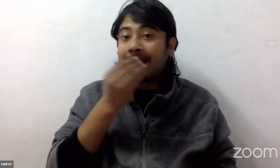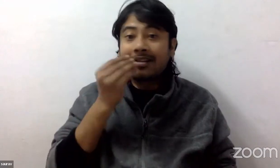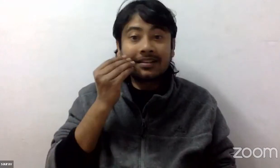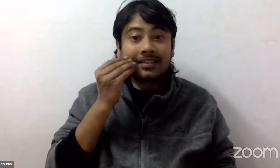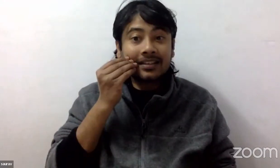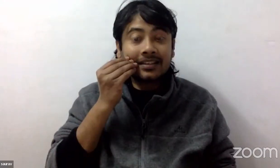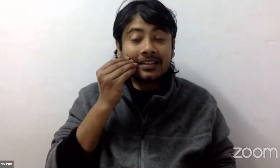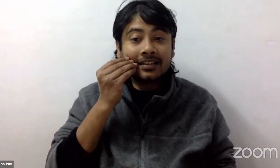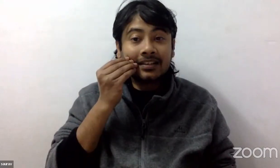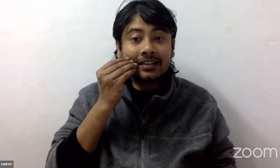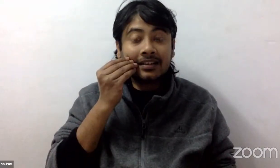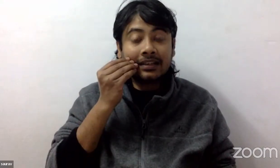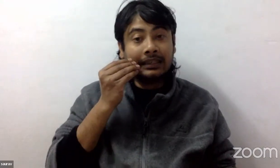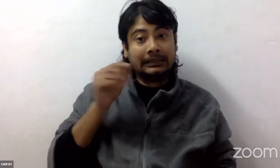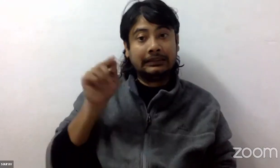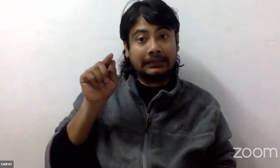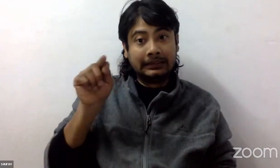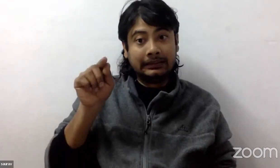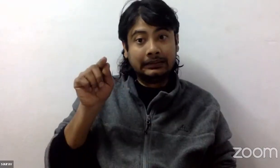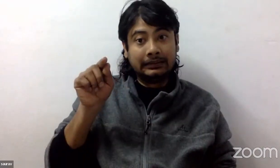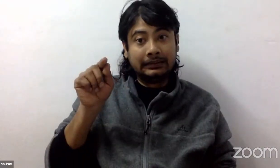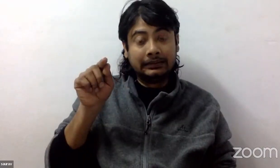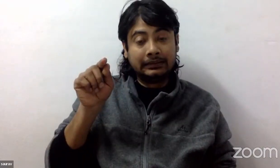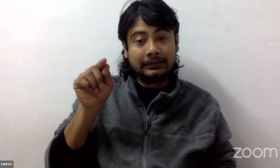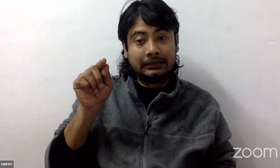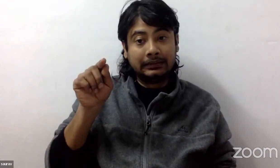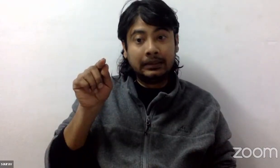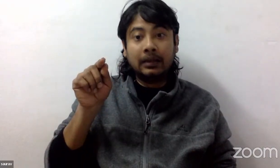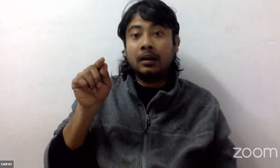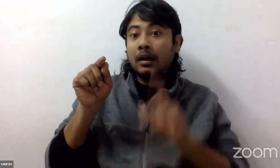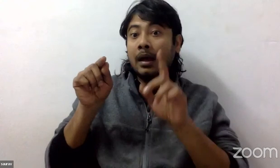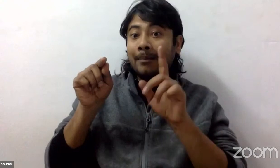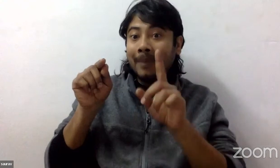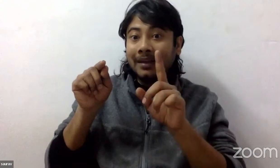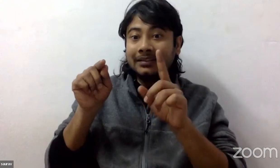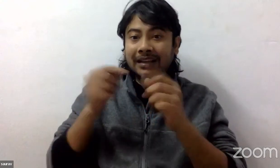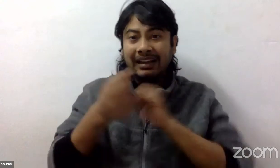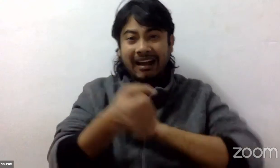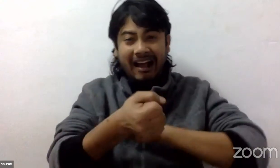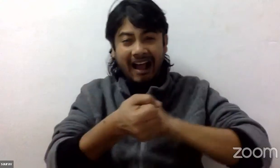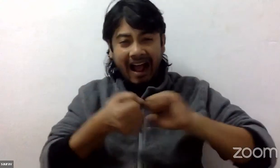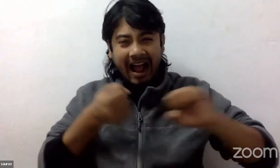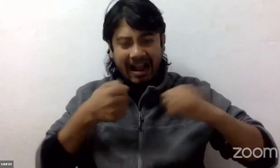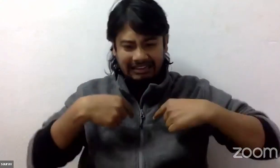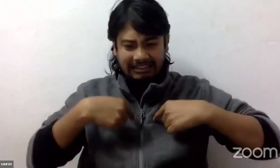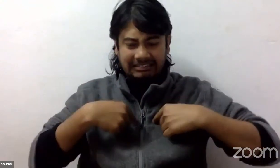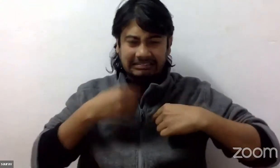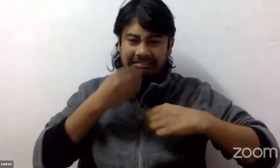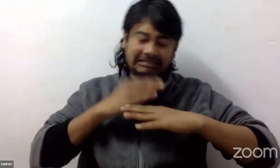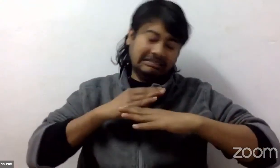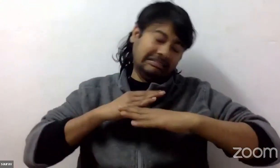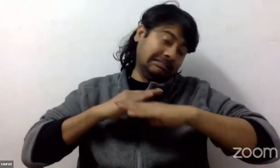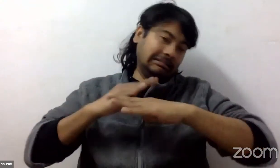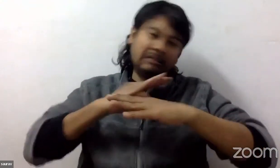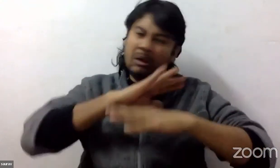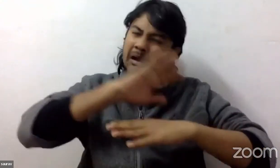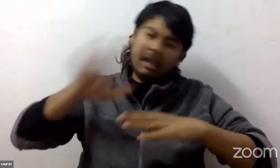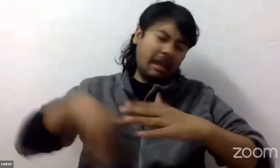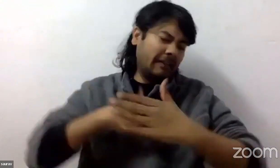is, how much pressure your body can take, depending on your age, depending on whether you have any medical issues. If you have any of